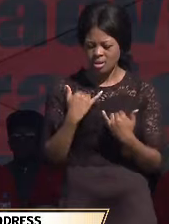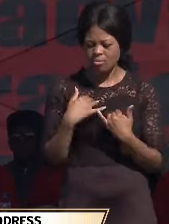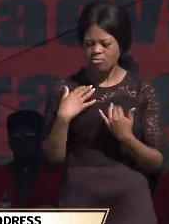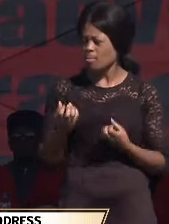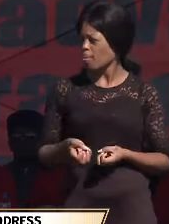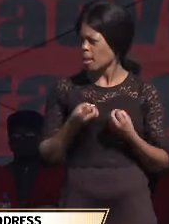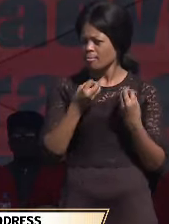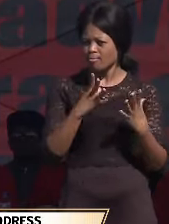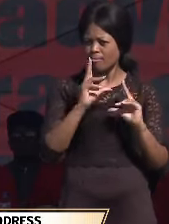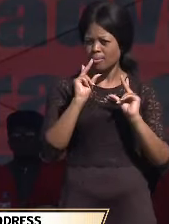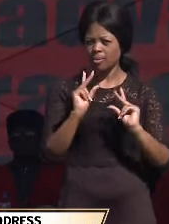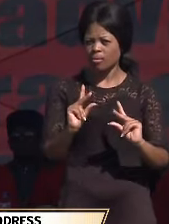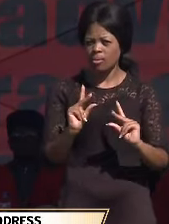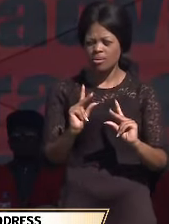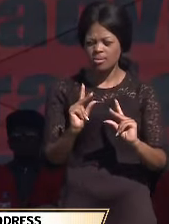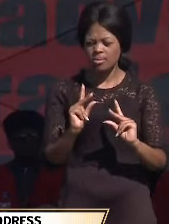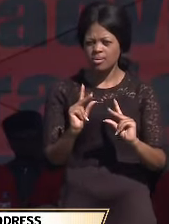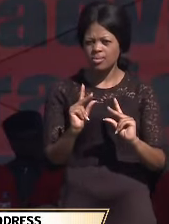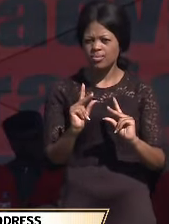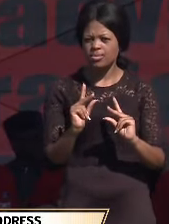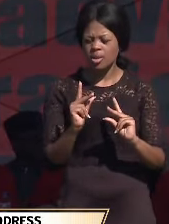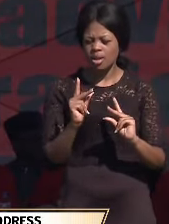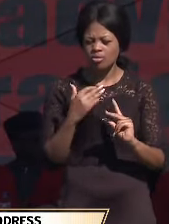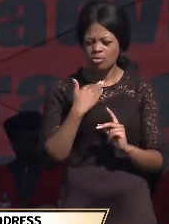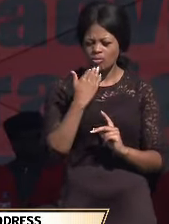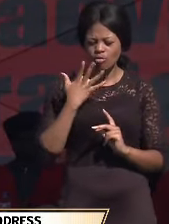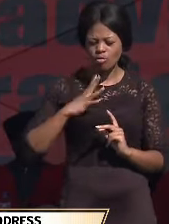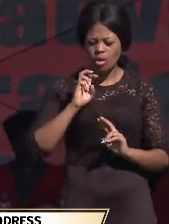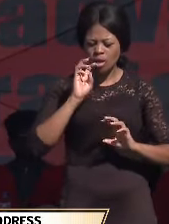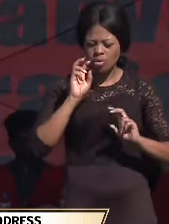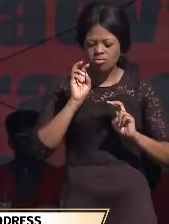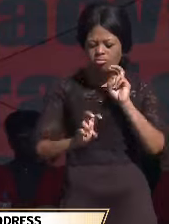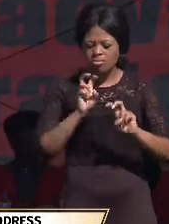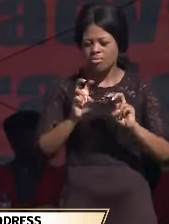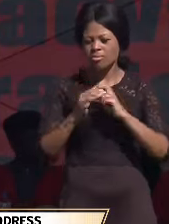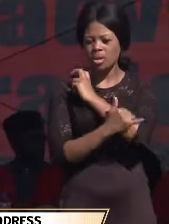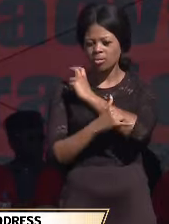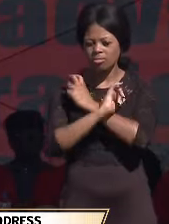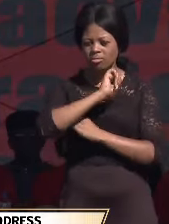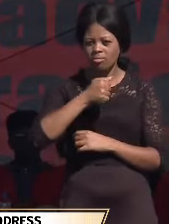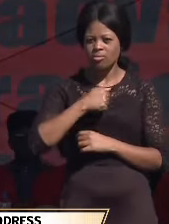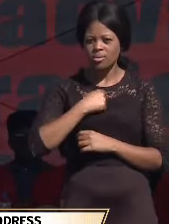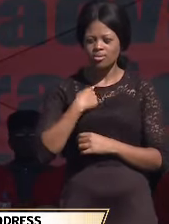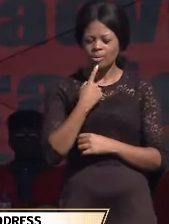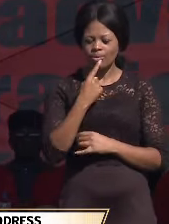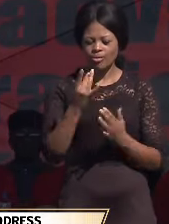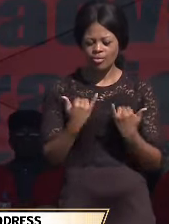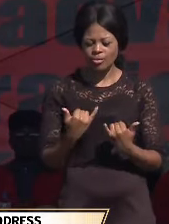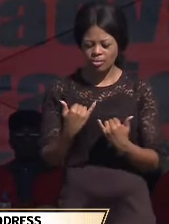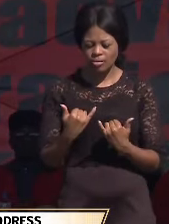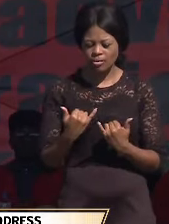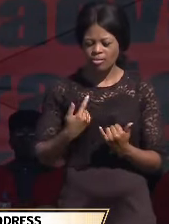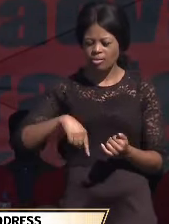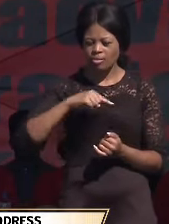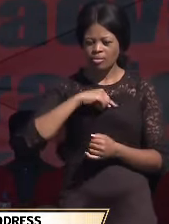inikezelwe abantu inhloso yabo obekukweba izwe lethu. Siyisho lento namhlanje